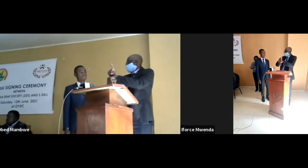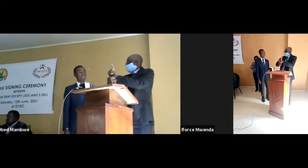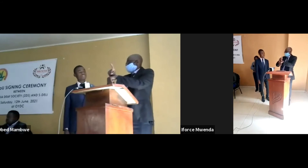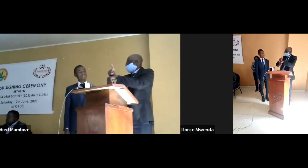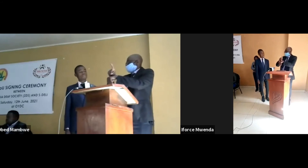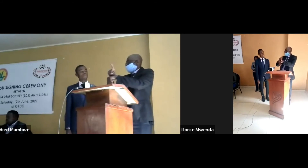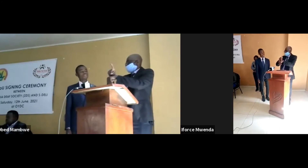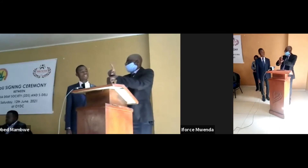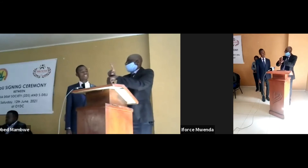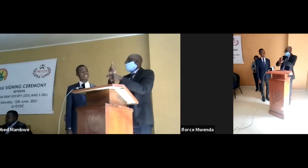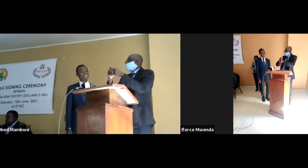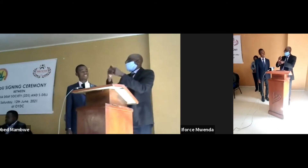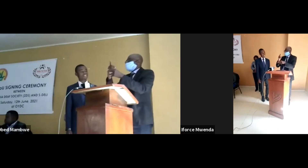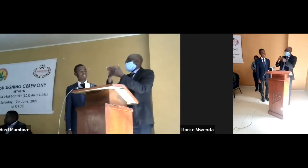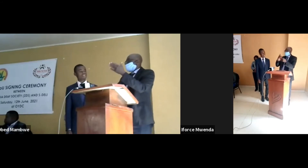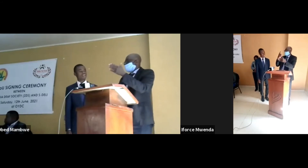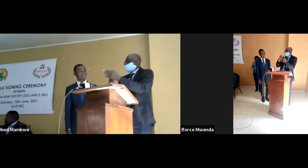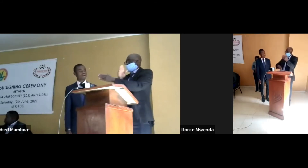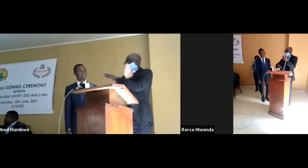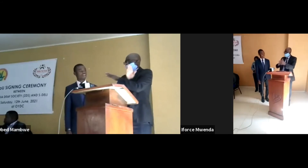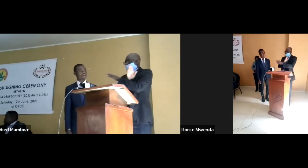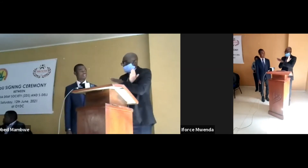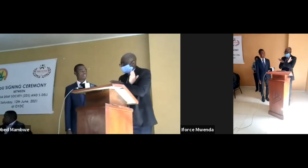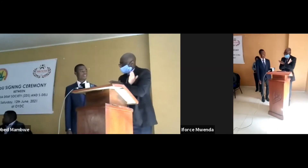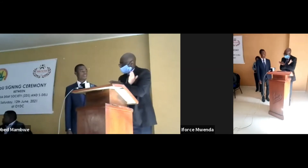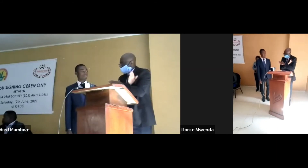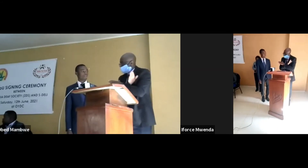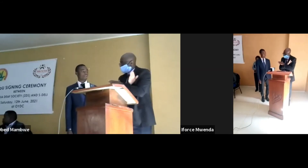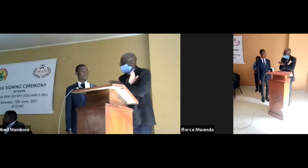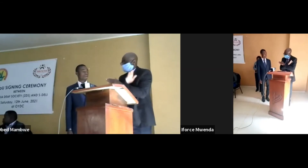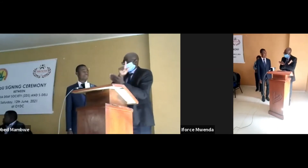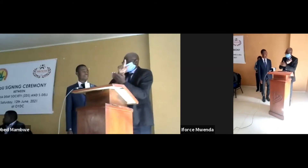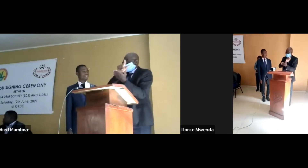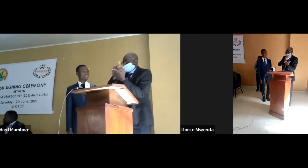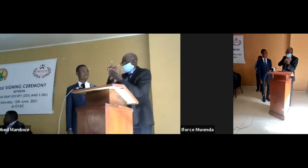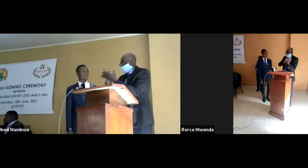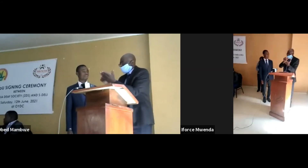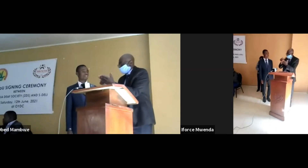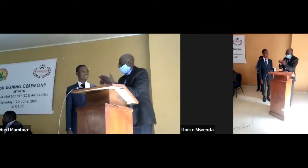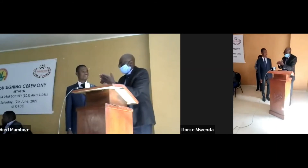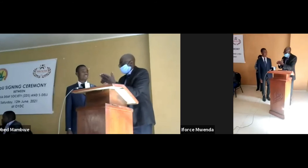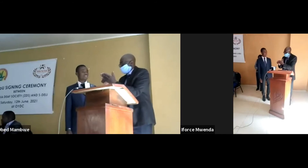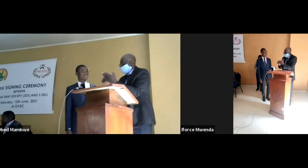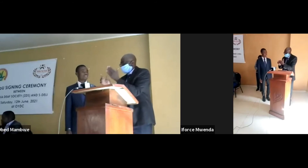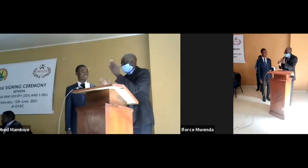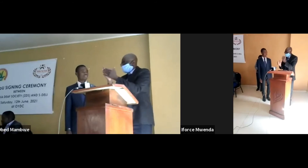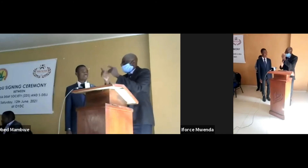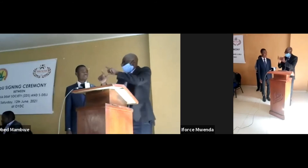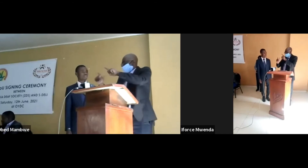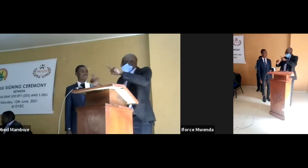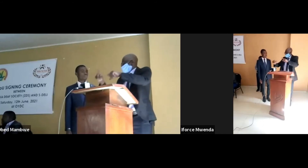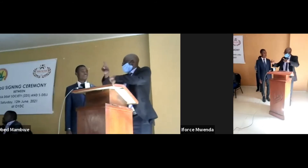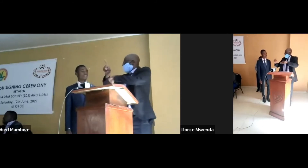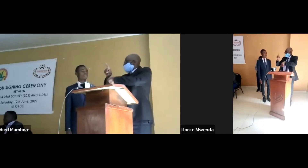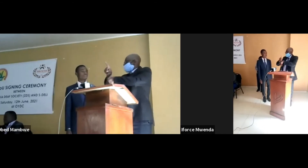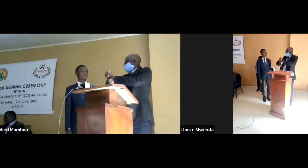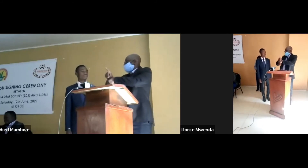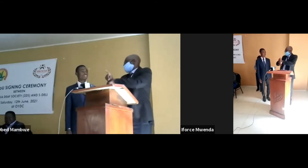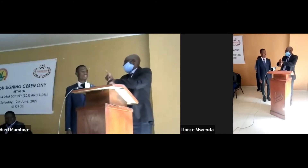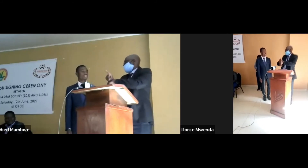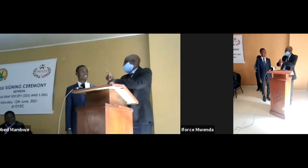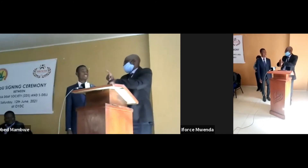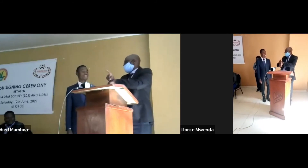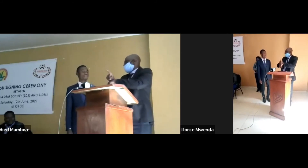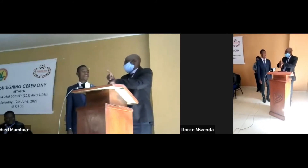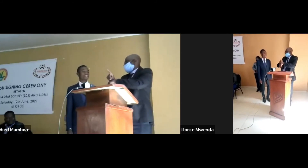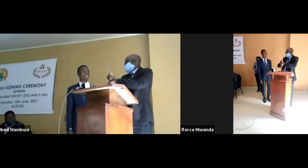So this Memorandum of Understanding is a program that is born to